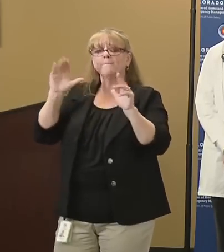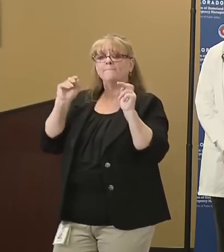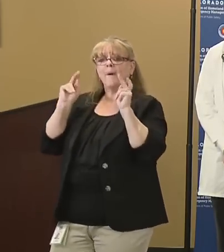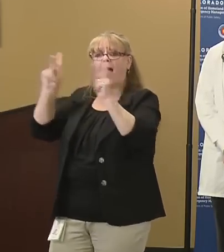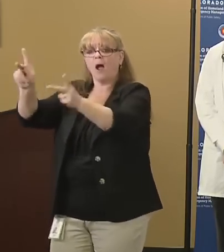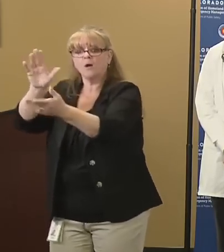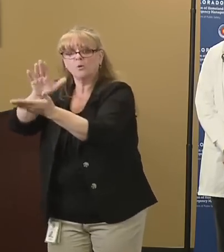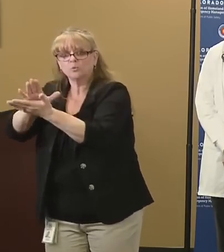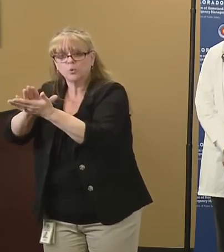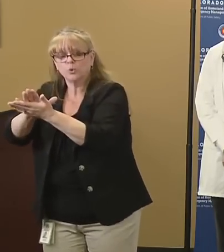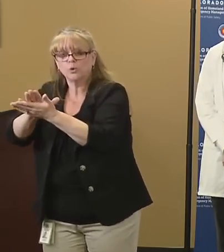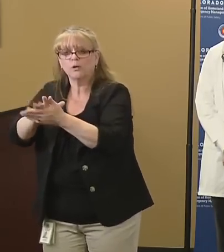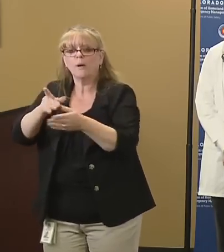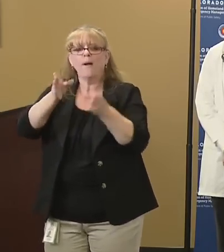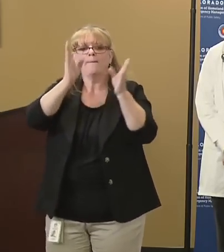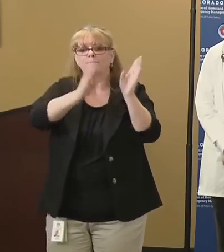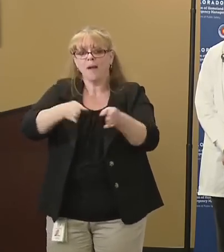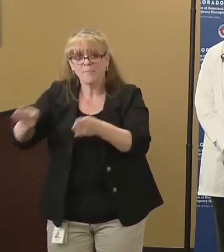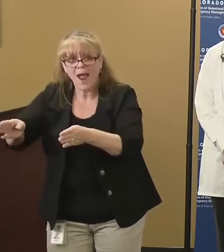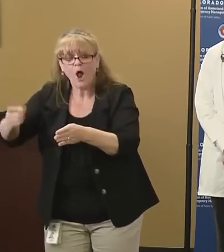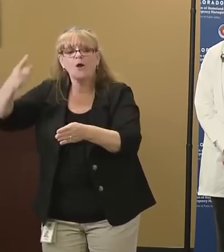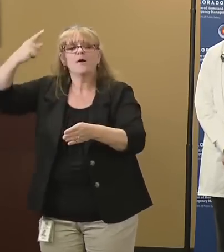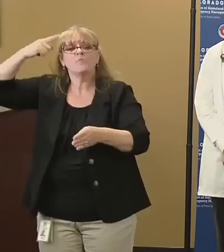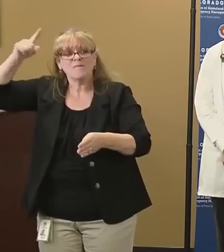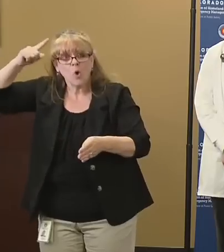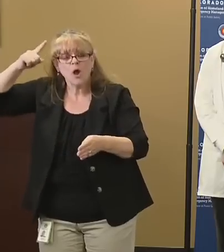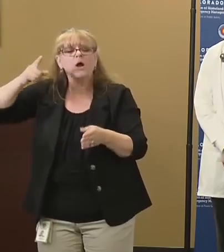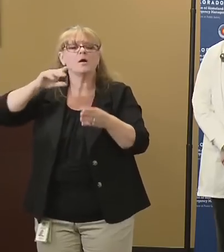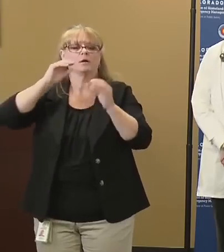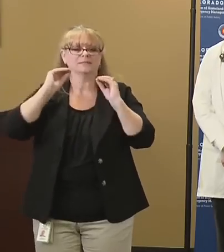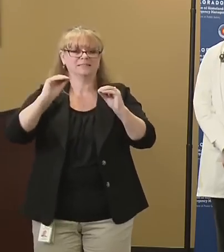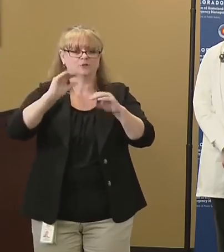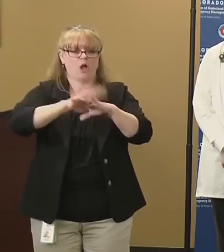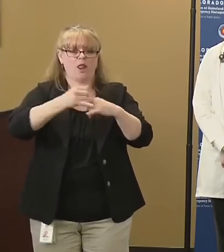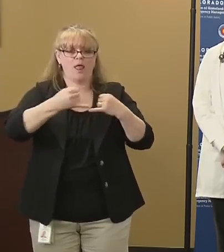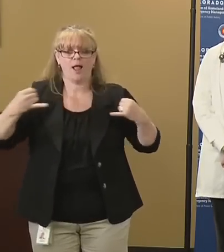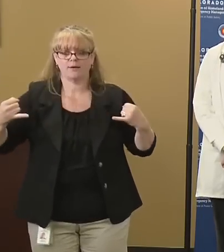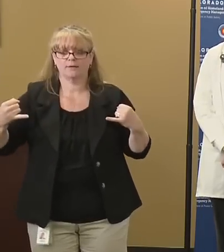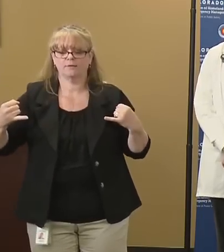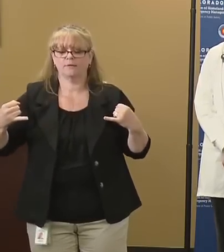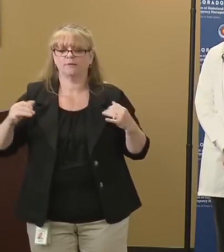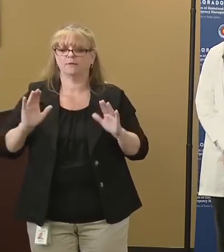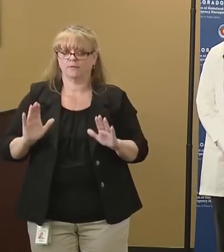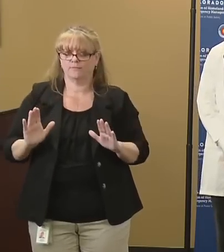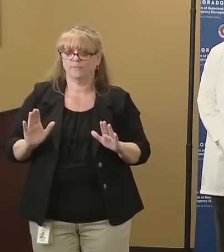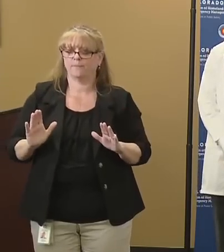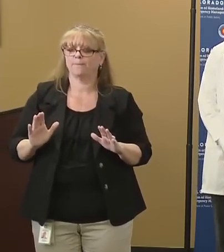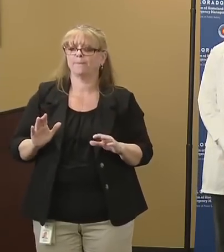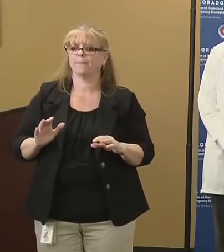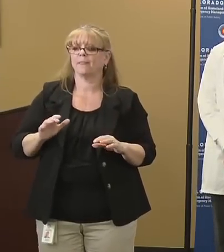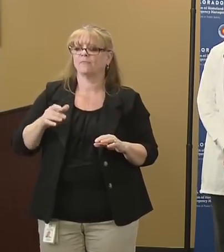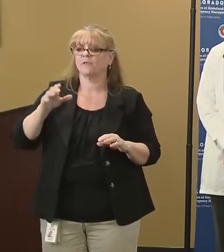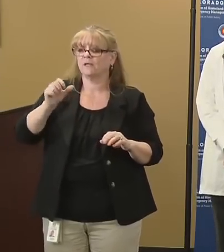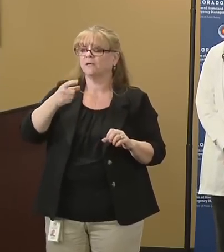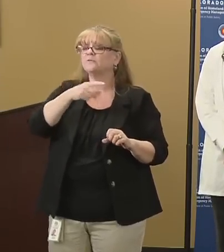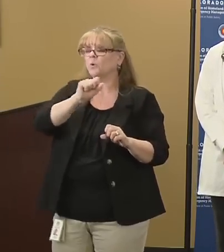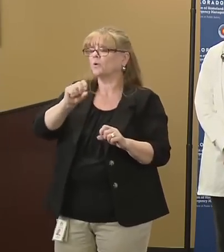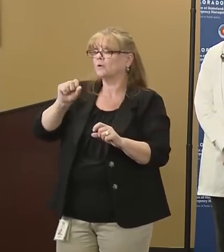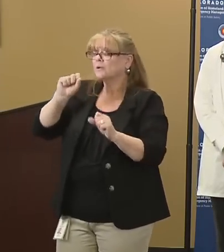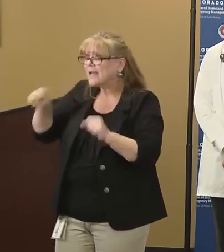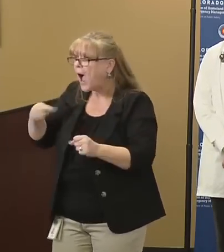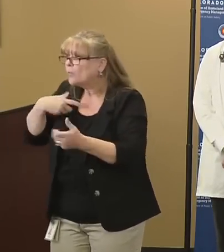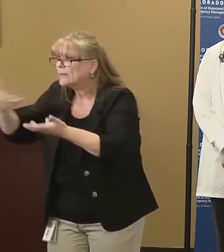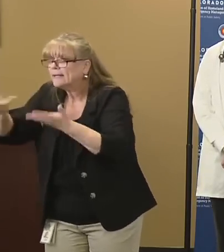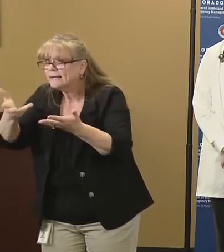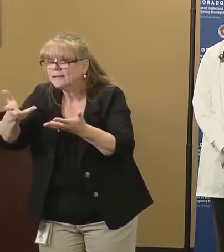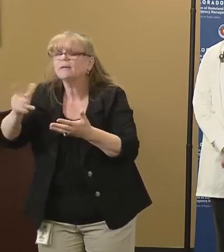said, I like to be an optimist. Is it remotely possible that we can do that? It is, but it's very unlikely, and